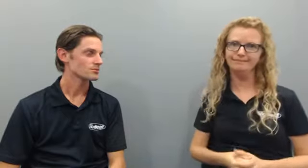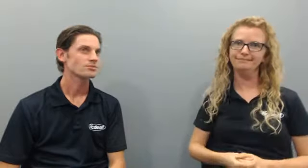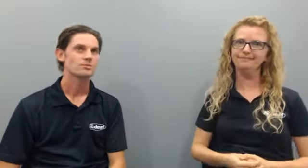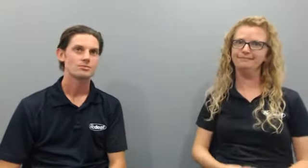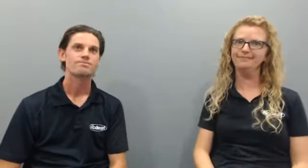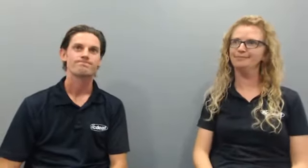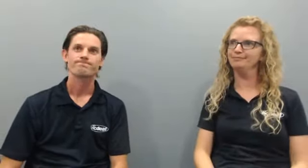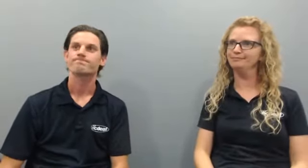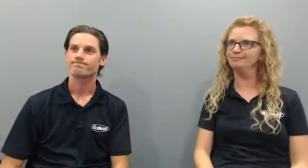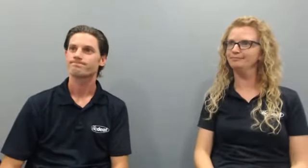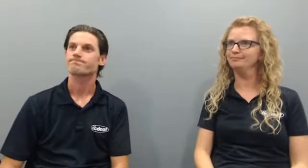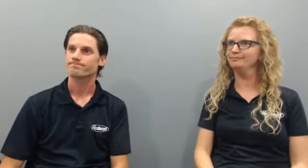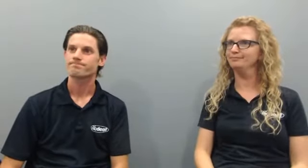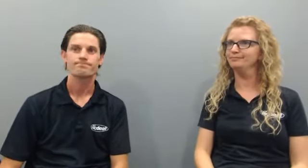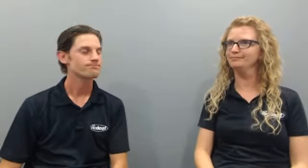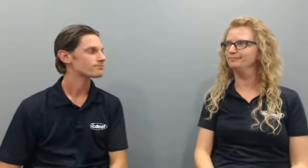funds for any appointments you've requested.